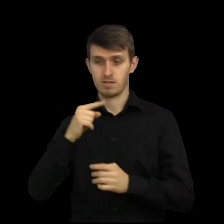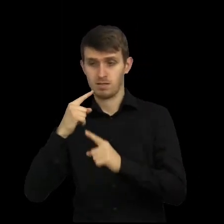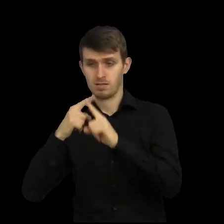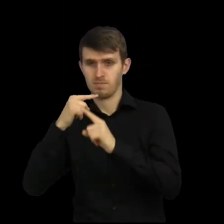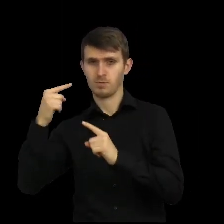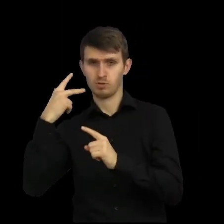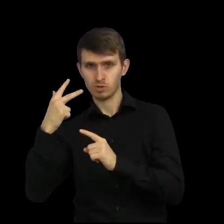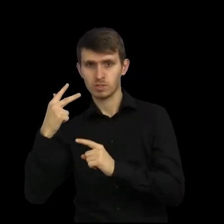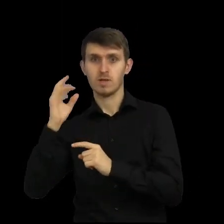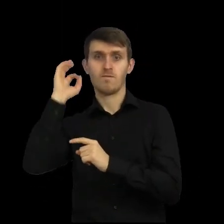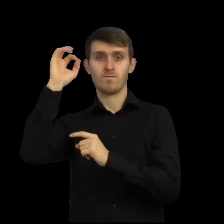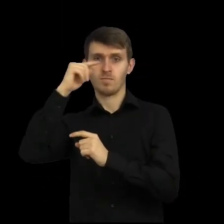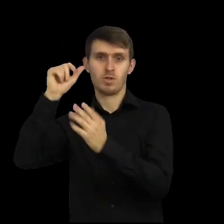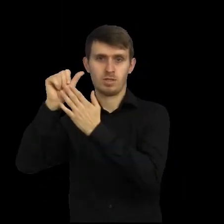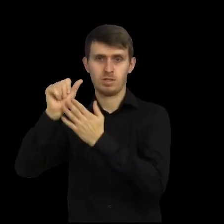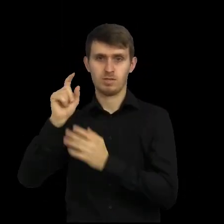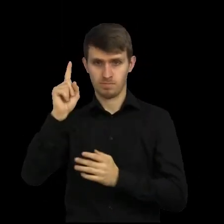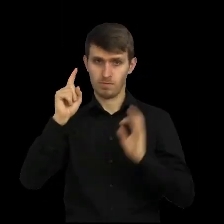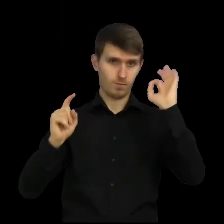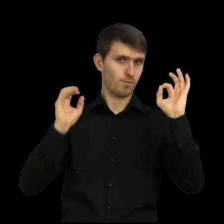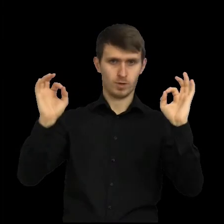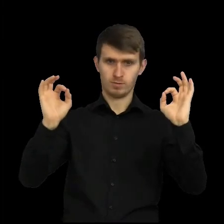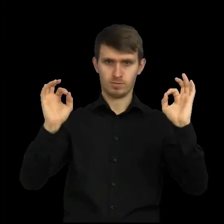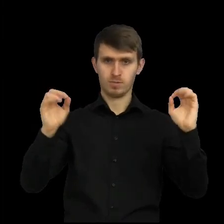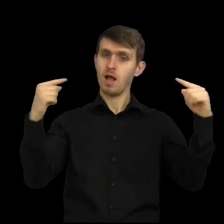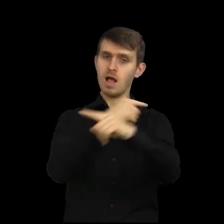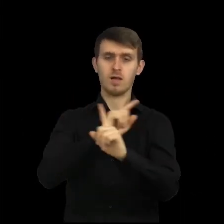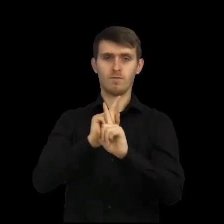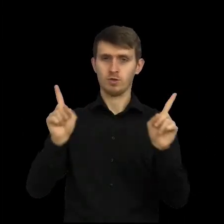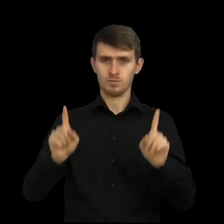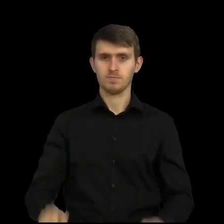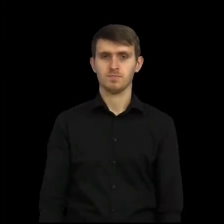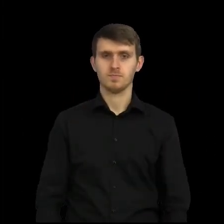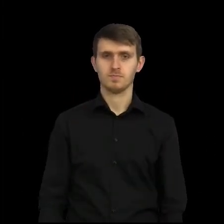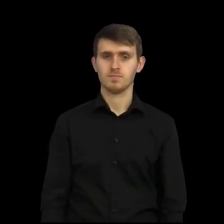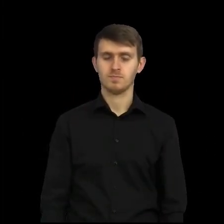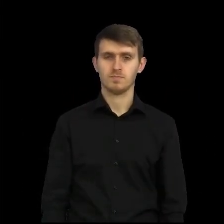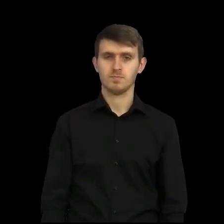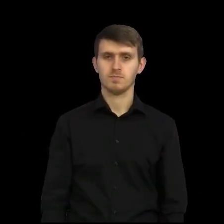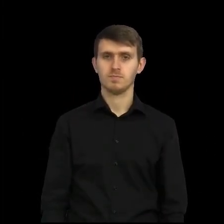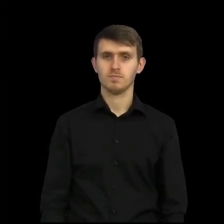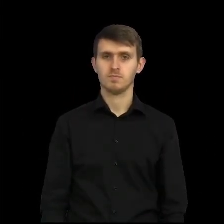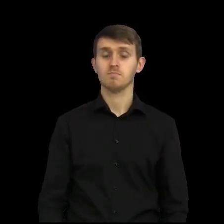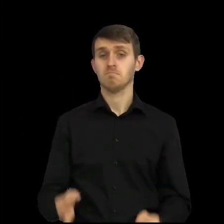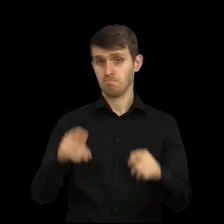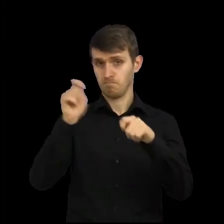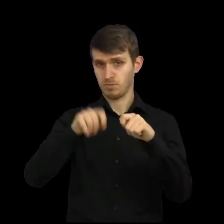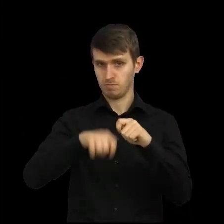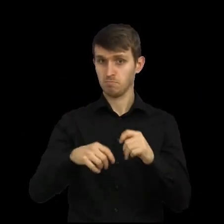minus 5 would be 11. Or we have x is equal to negative 3, in which case 2x minus 5 is equal to negative 11. Let's verify it. So